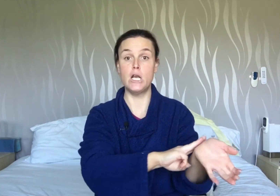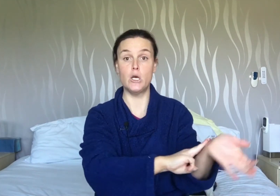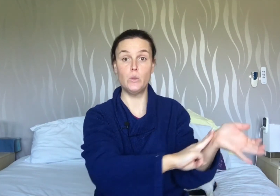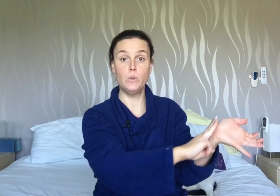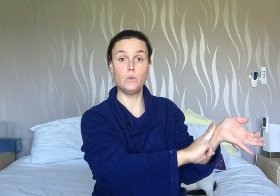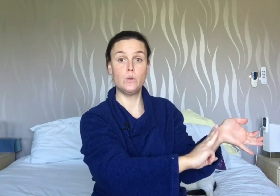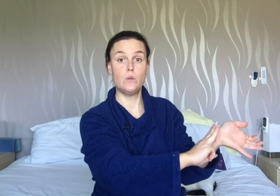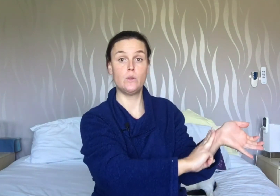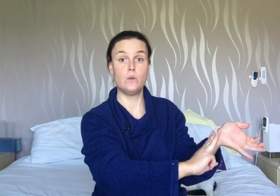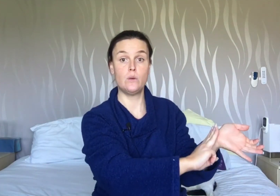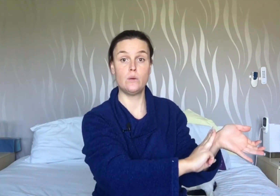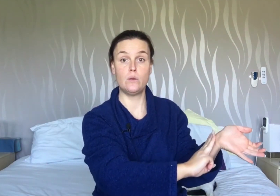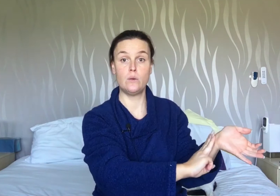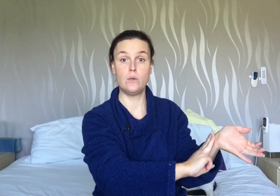blue,